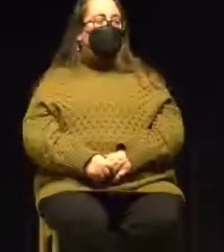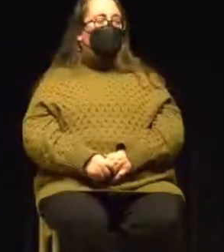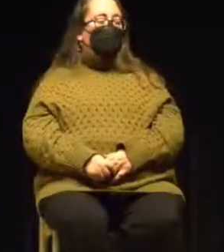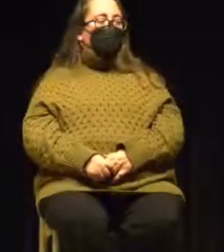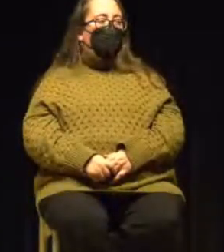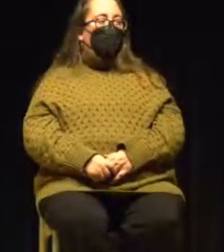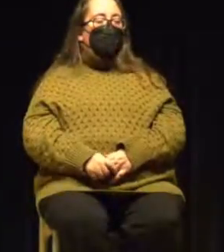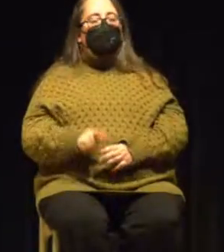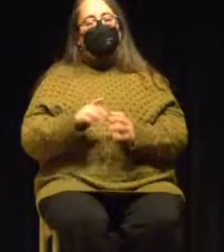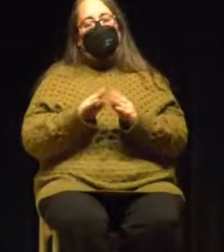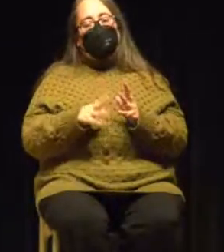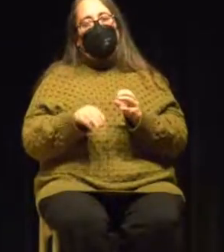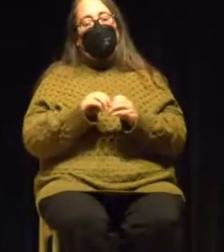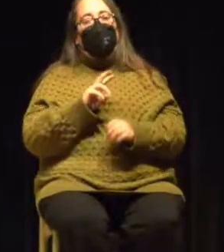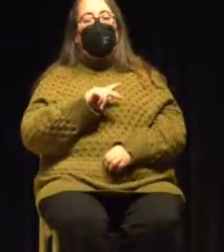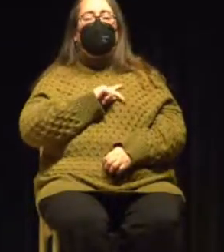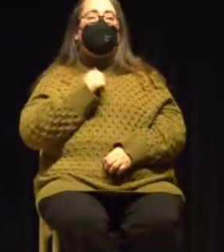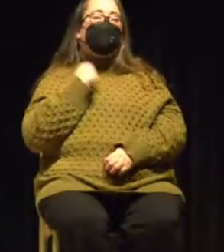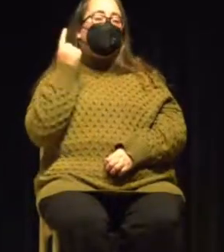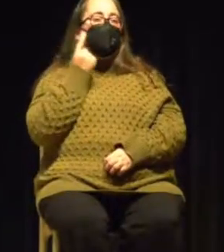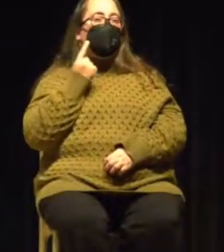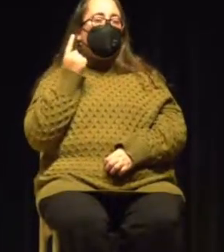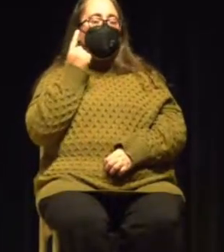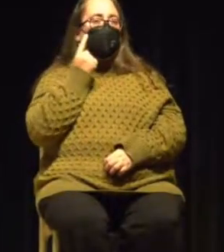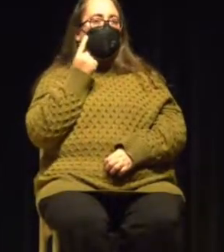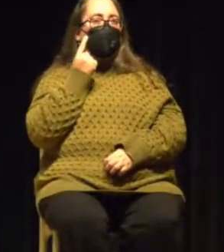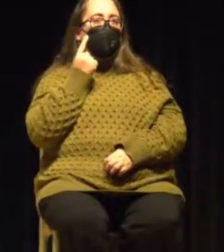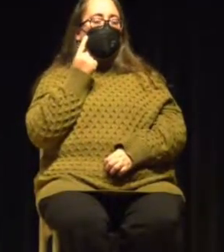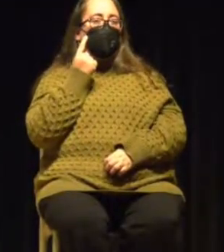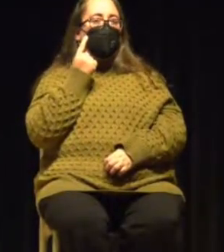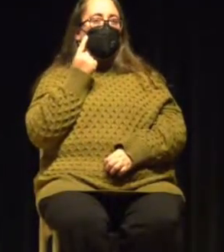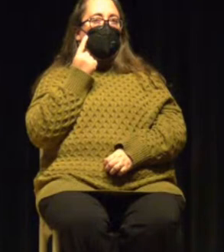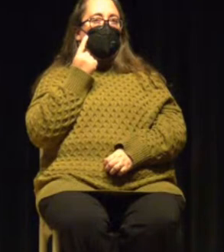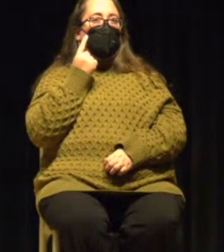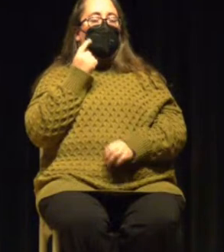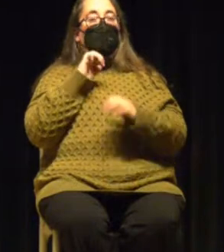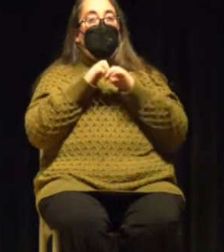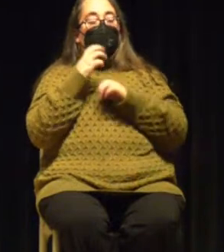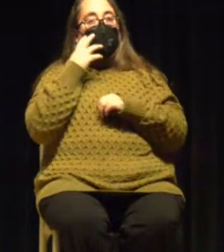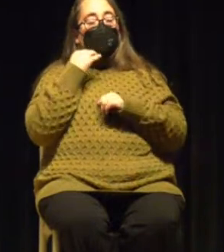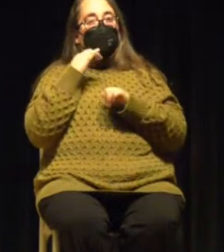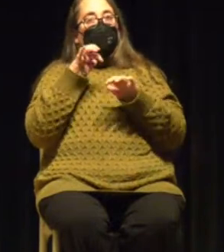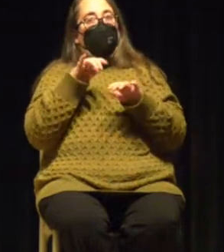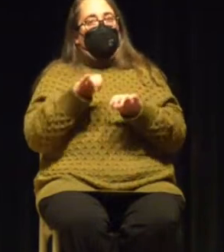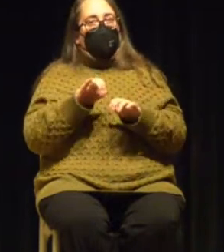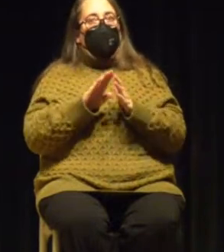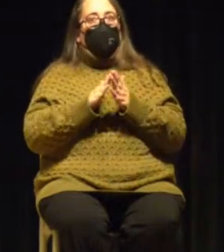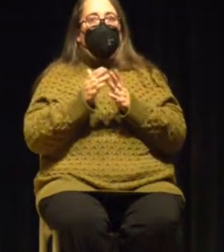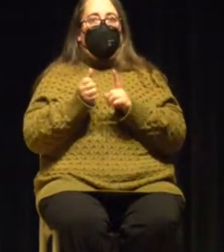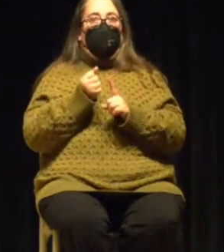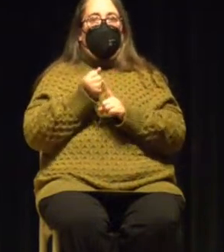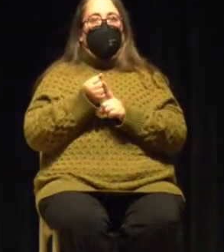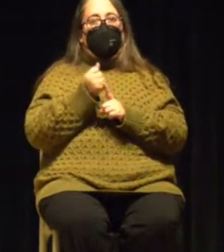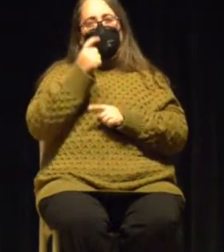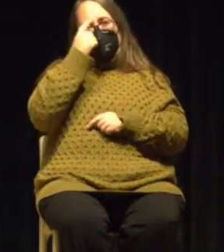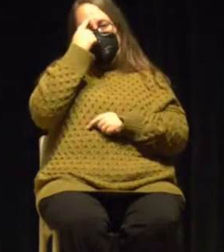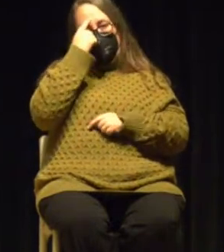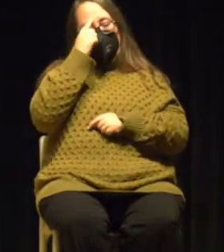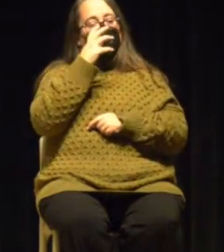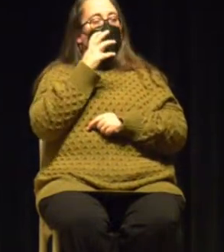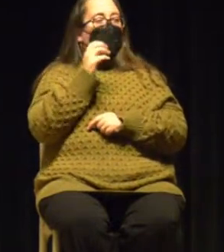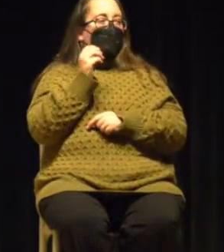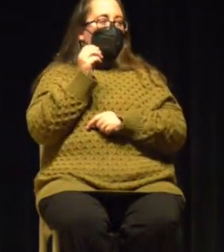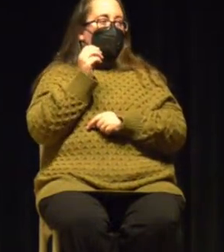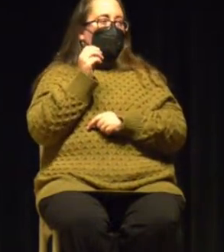obviously was. So I was wondering how that journey of writing this book impacted you mentally and how